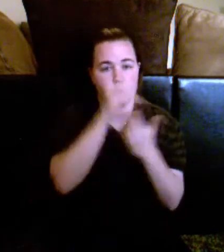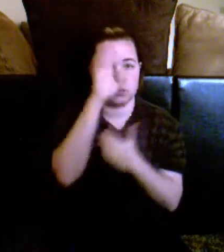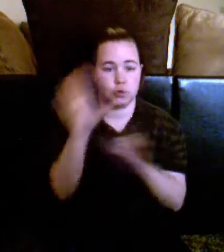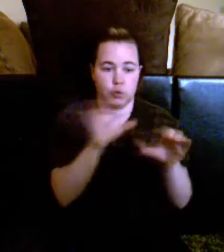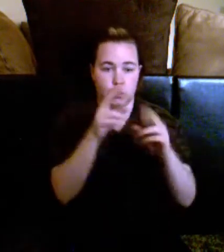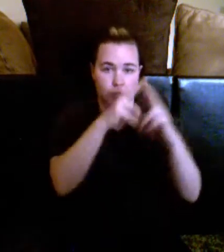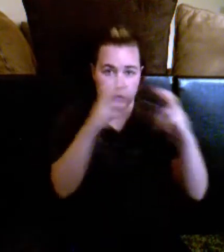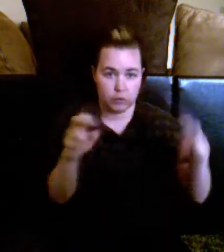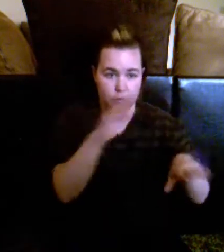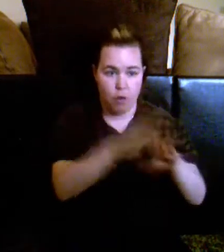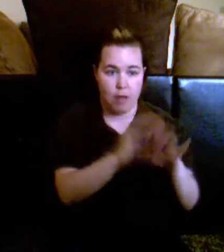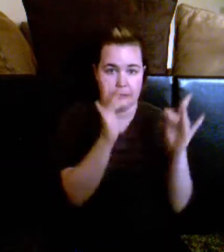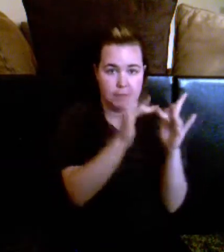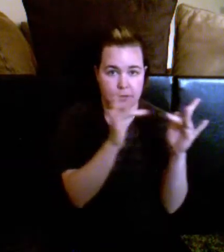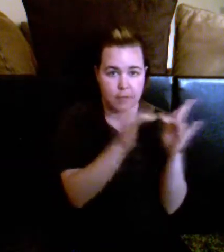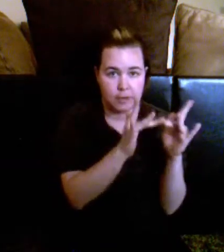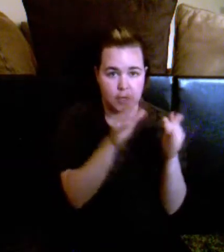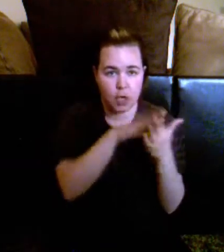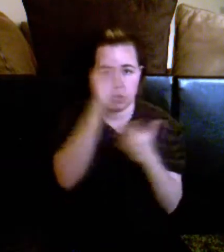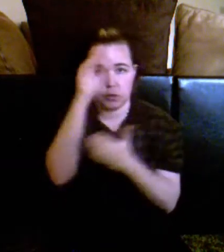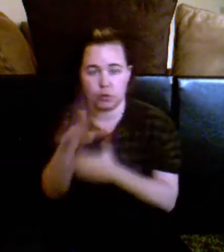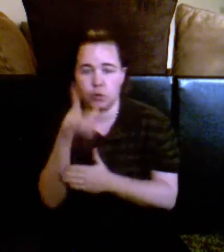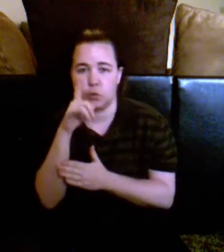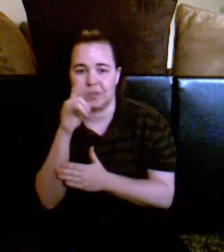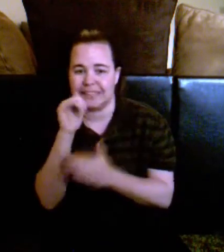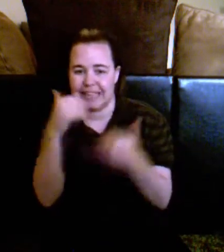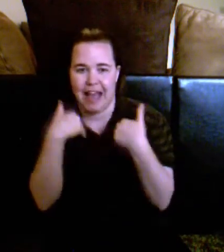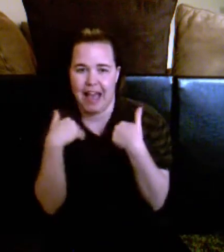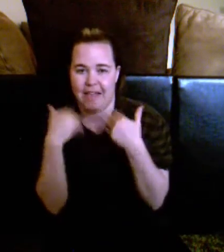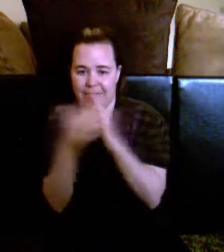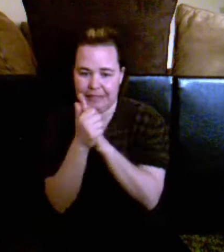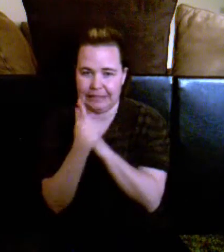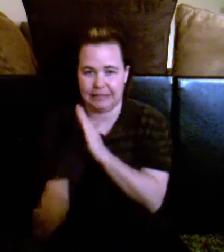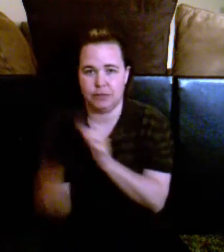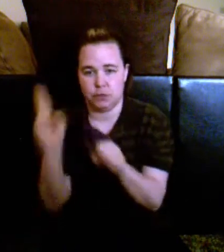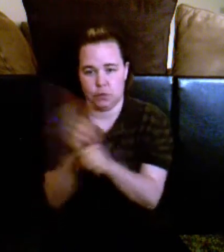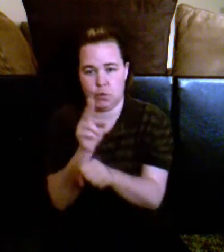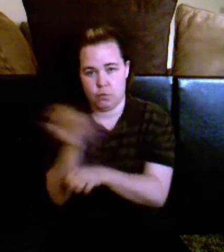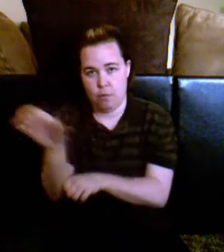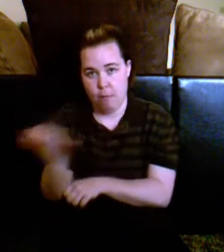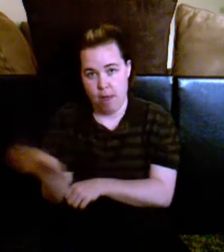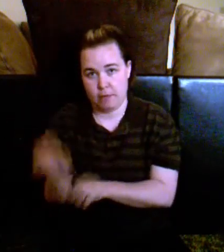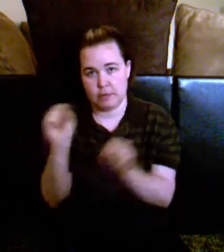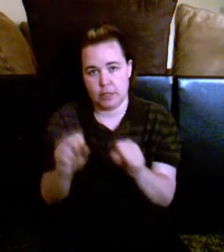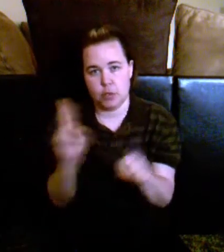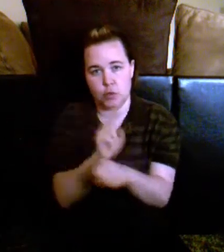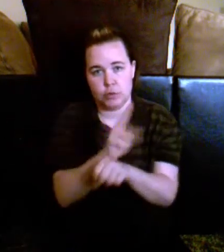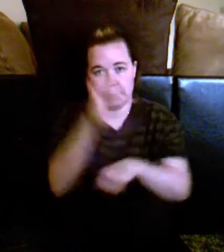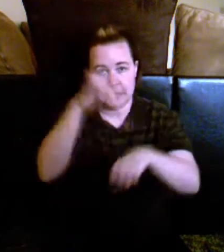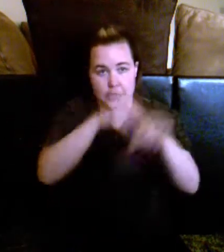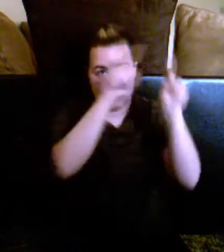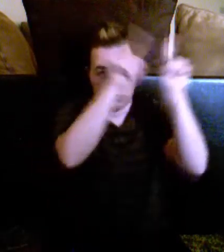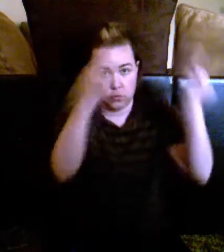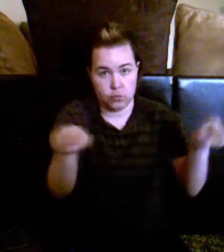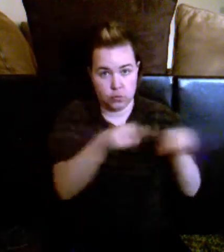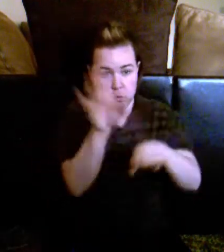research on the internet, a student who does not have the motor skills to use a mouse can use a touchscreen computer to maneuver through the